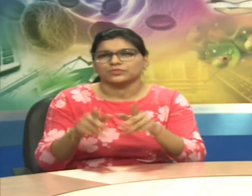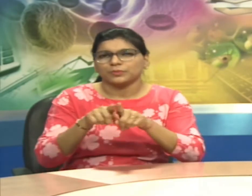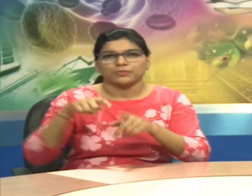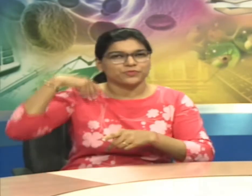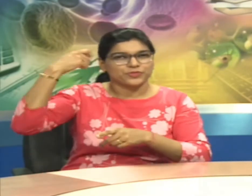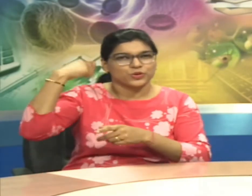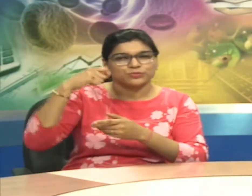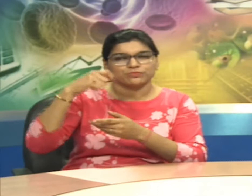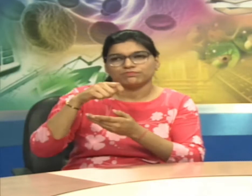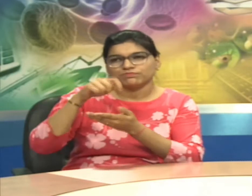Next word is